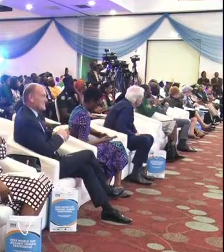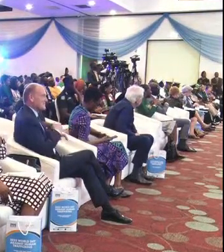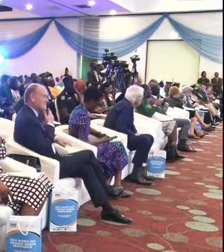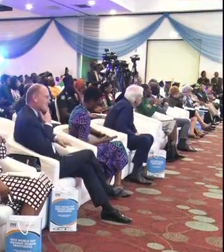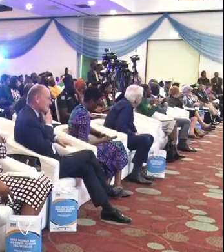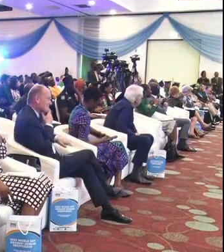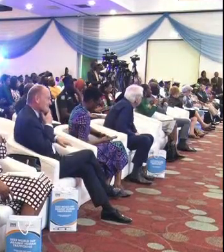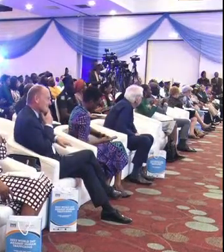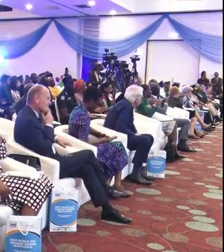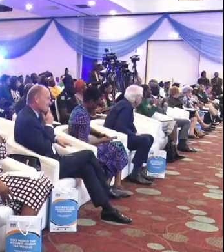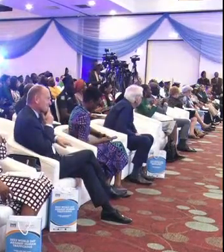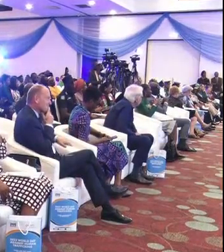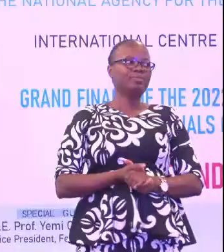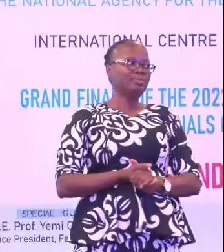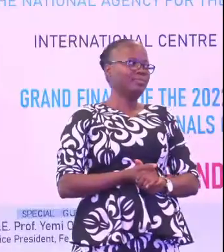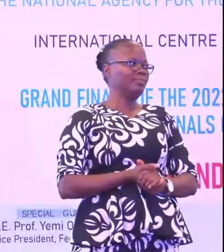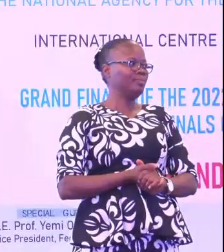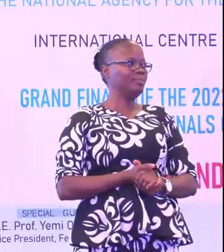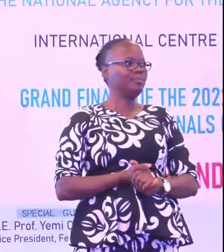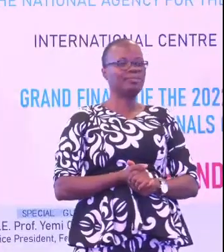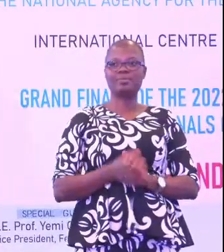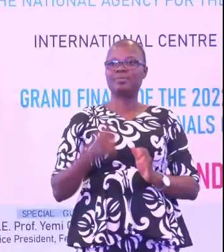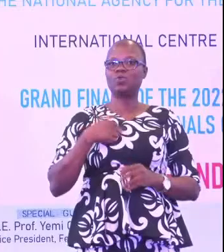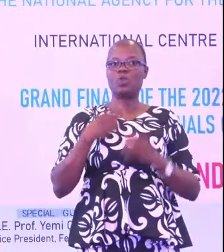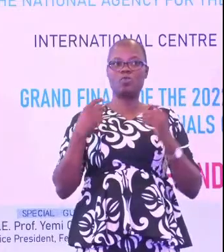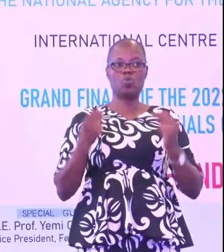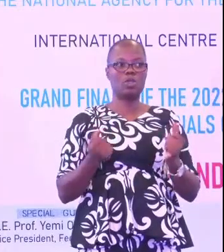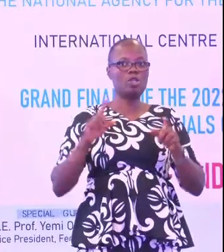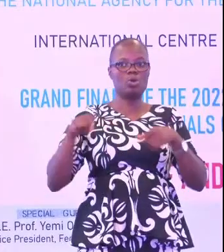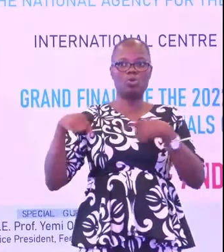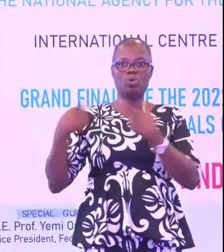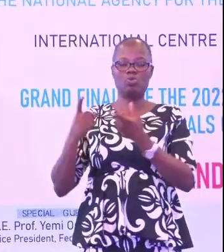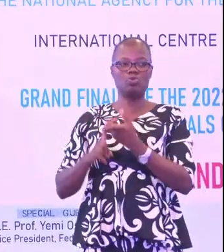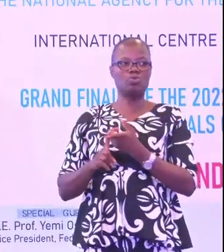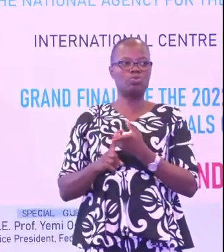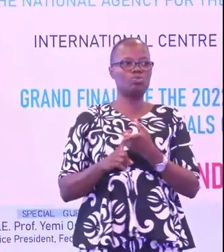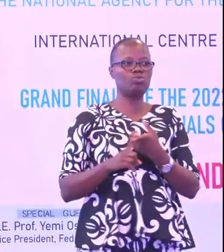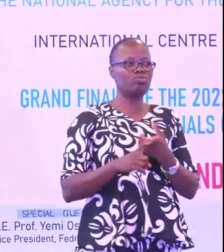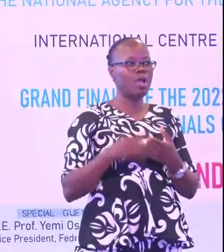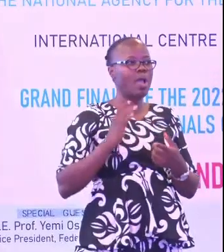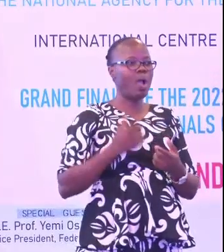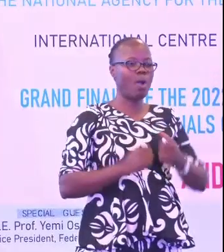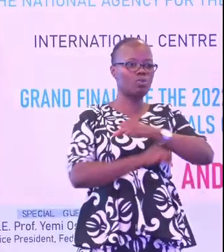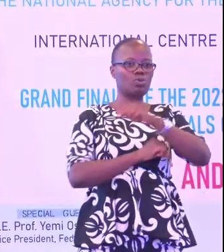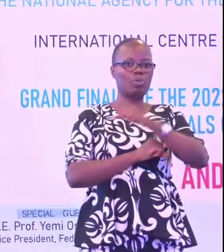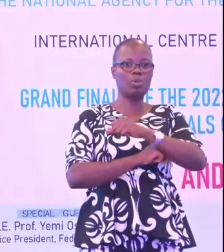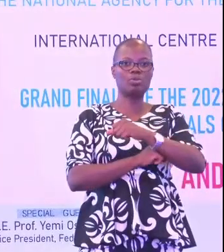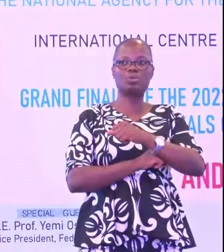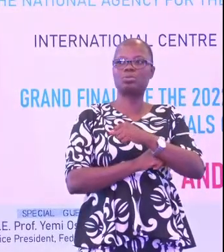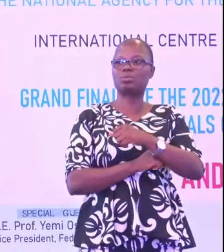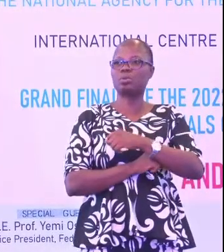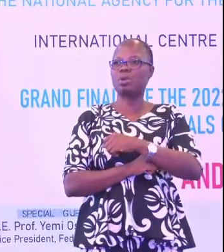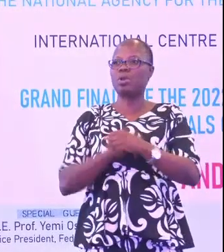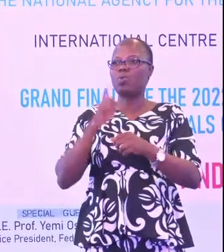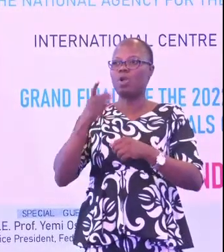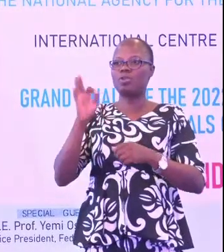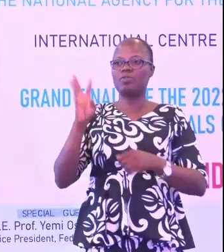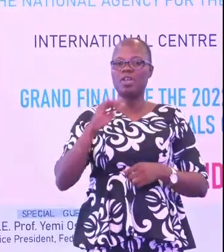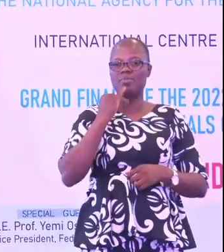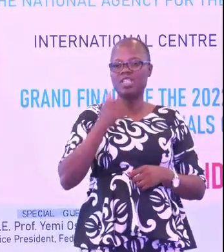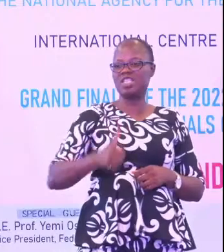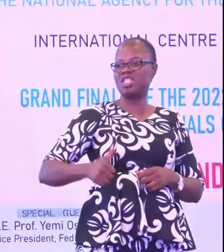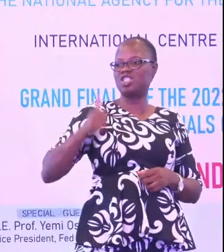Thank you very much, sir. We'll quickly go to our supporters and our sponsors. One of them, of course, is the Chief of